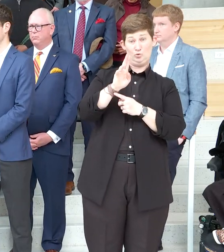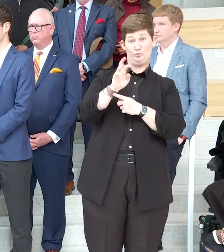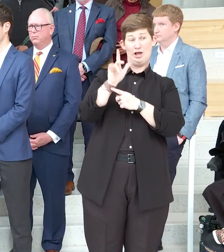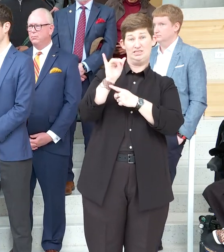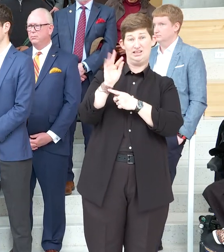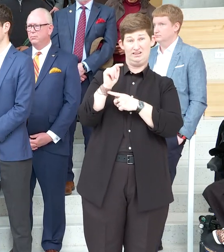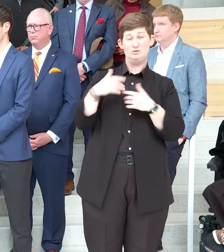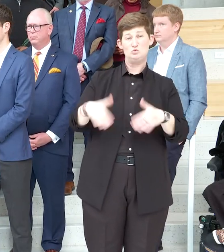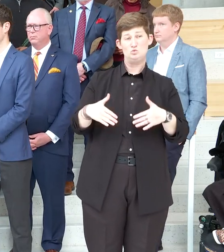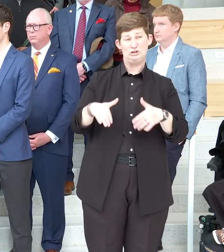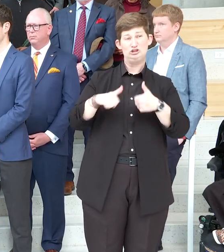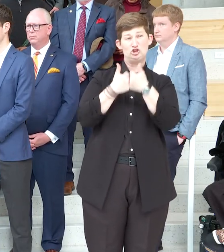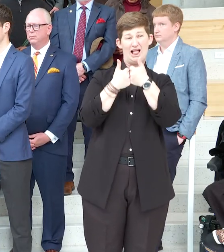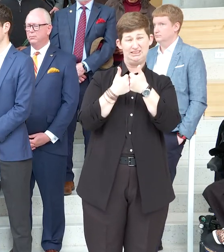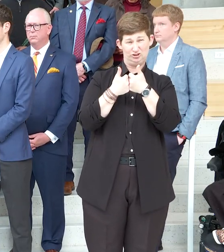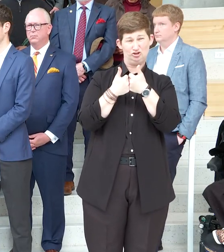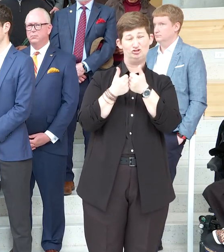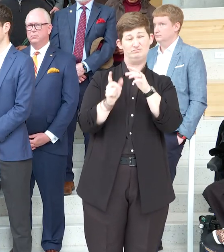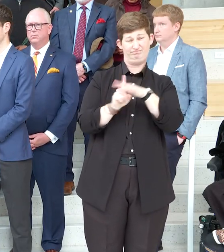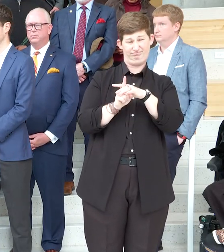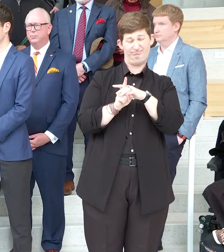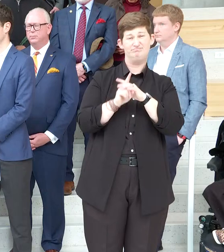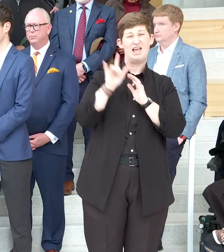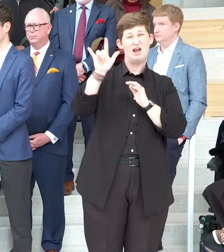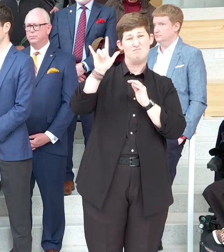and disruptions for airport customers.